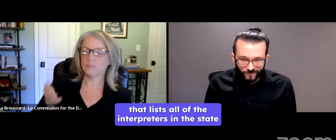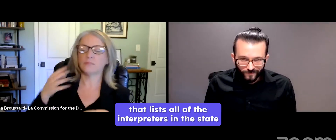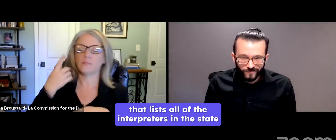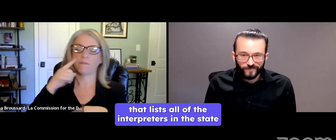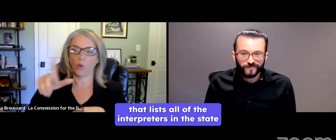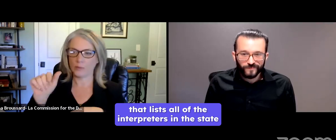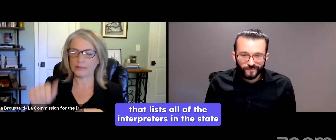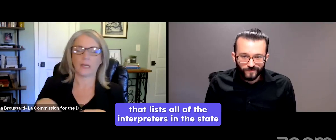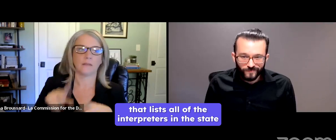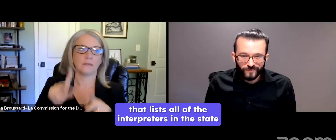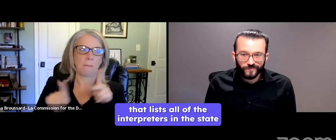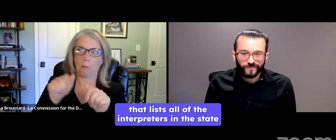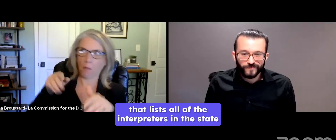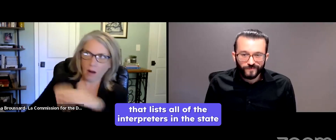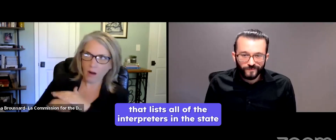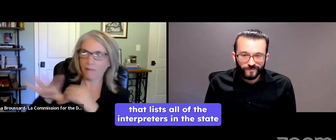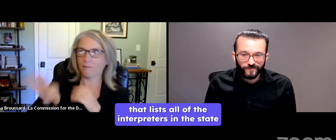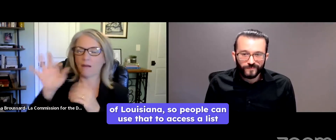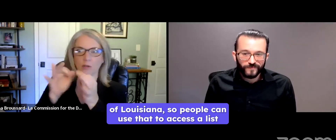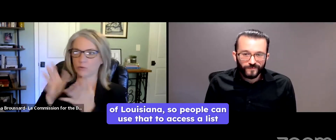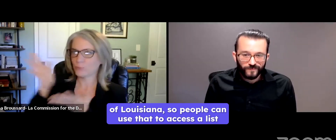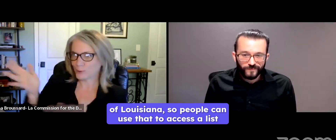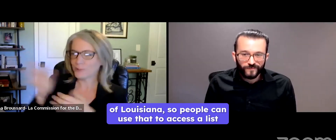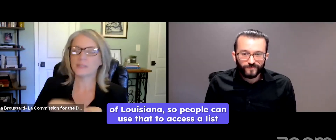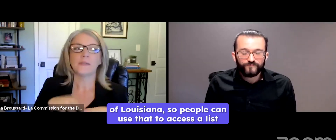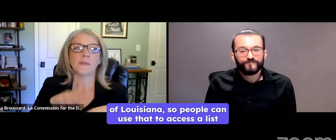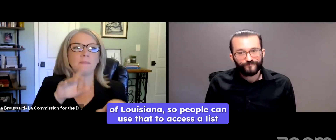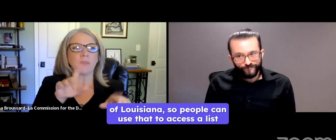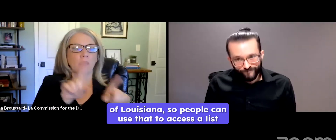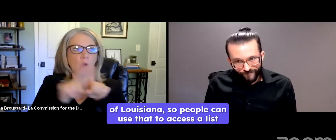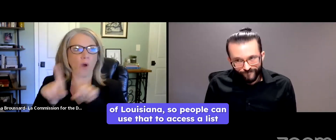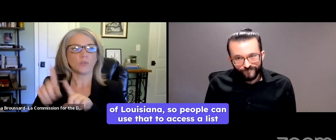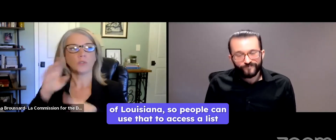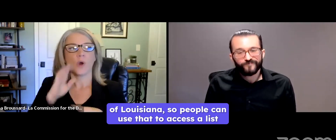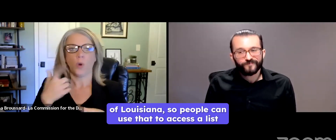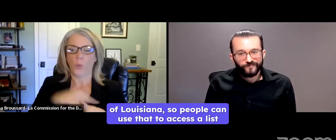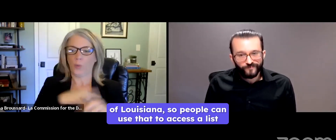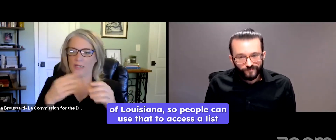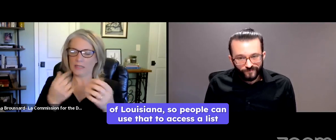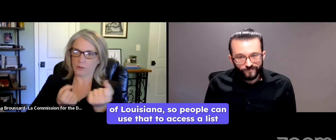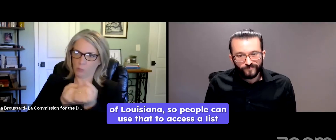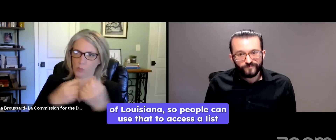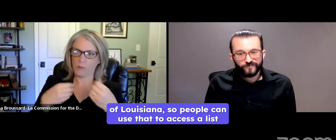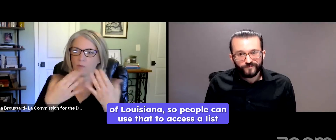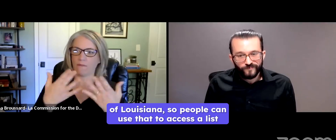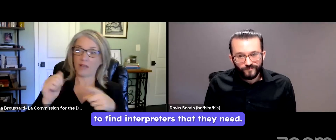that lists all of the interpreters in the state of Louisiana, so people can use that to access to